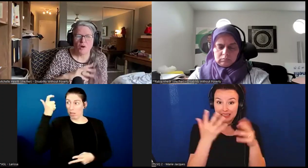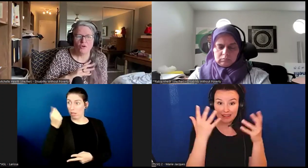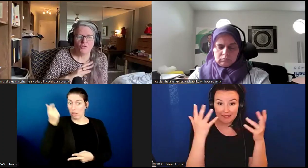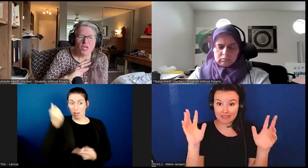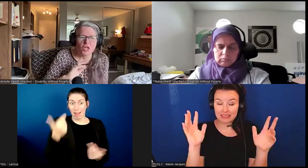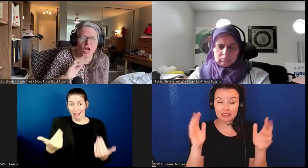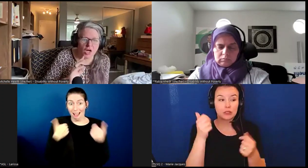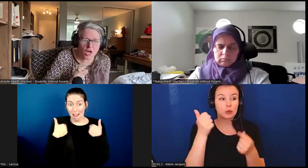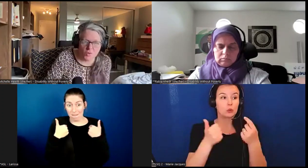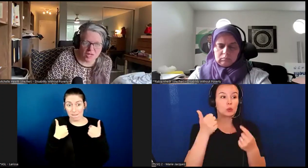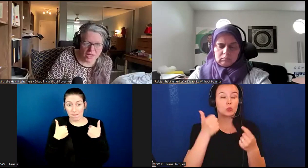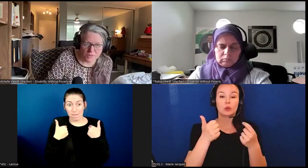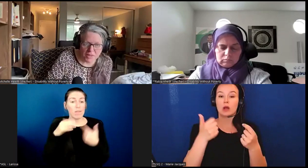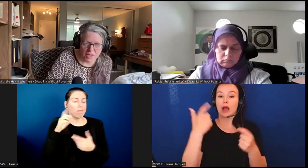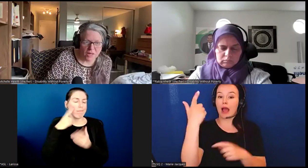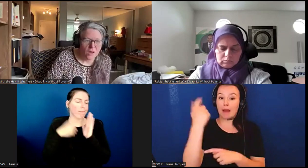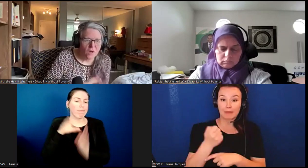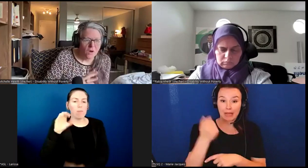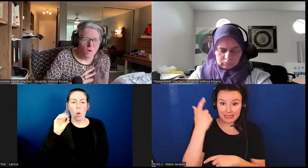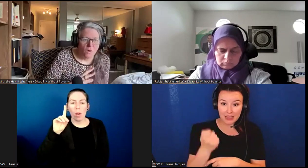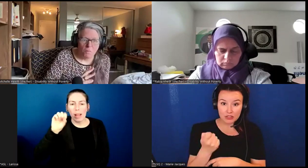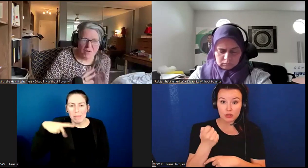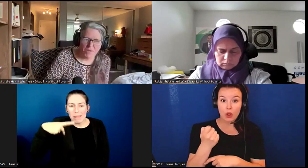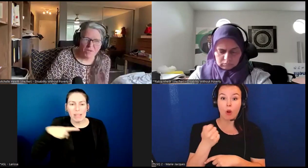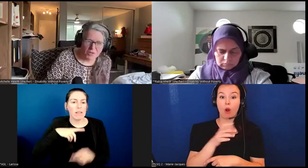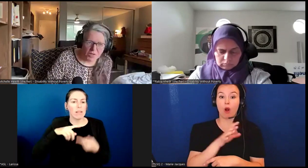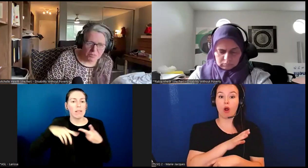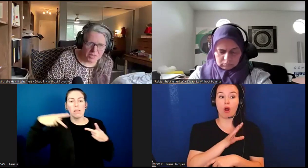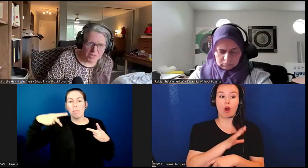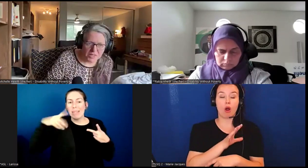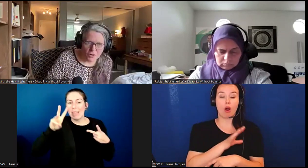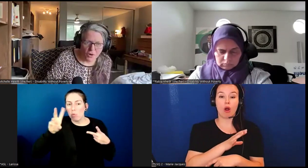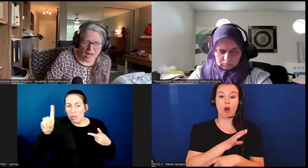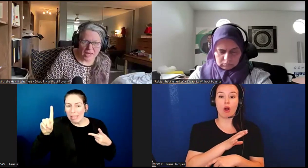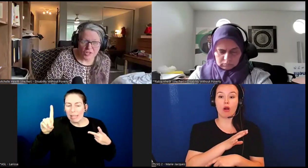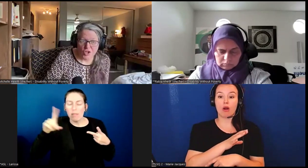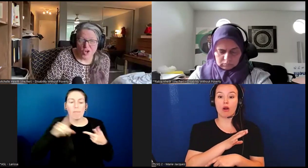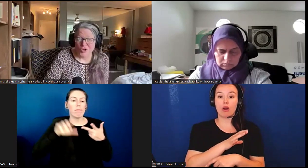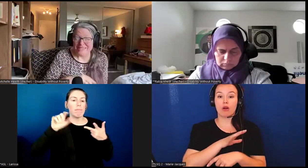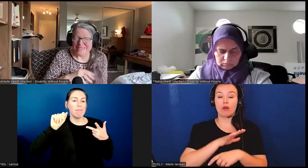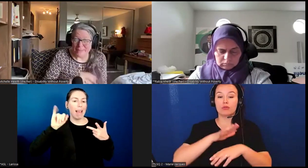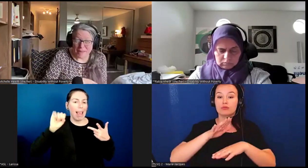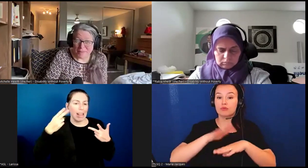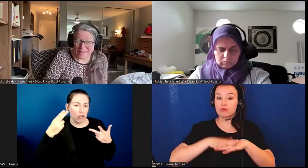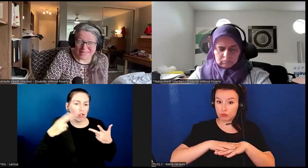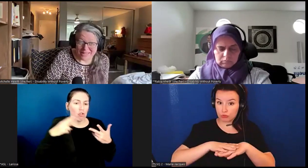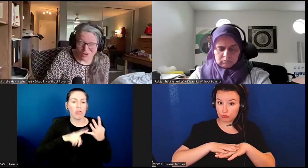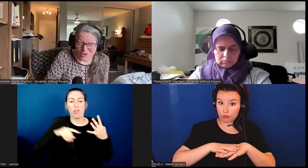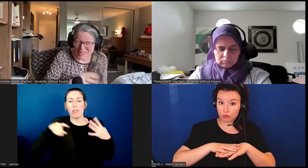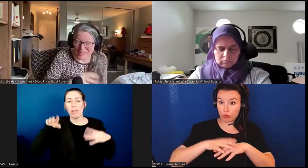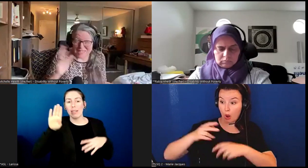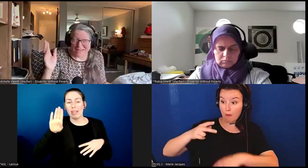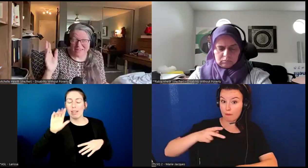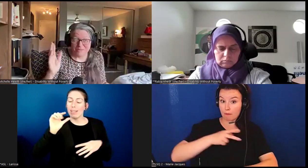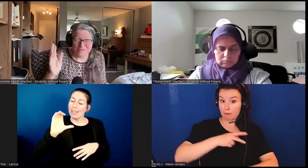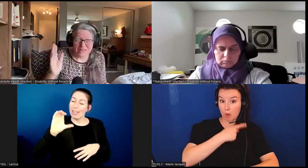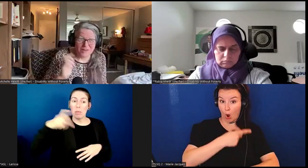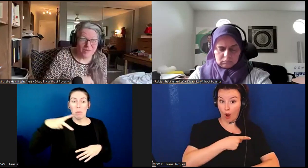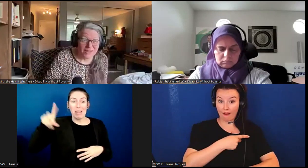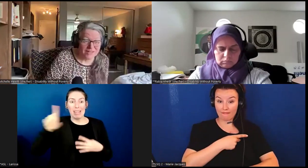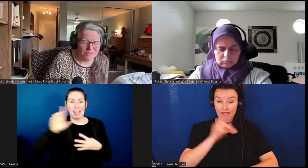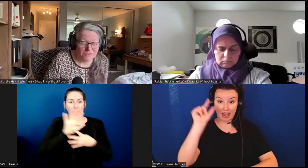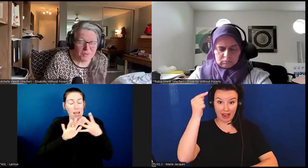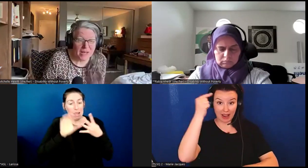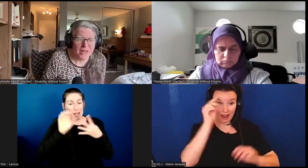you have already got ODSP or PWD in BC or AISH or CPPD, all of these acronyms, I